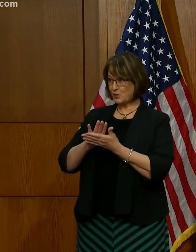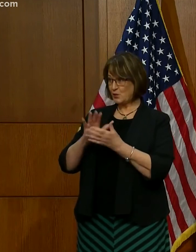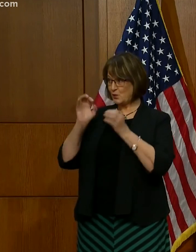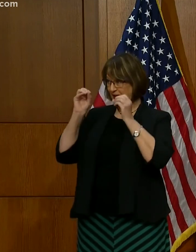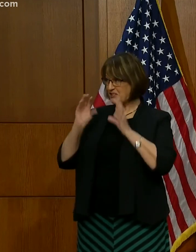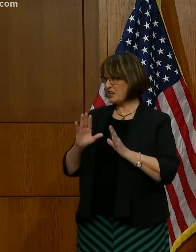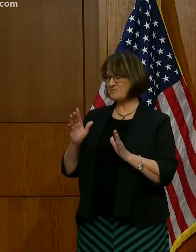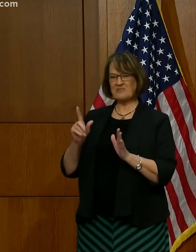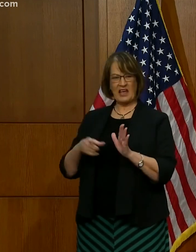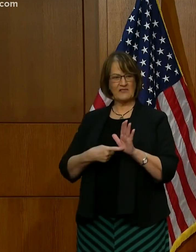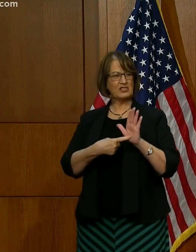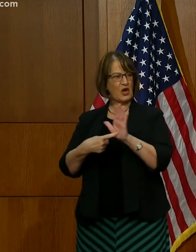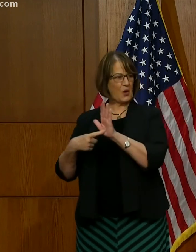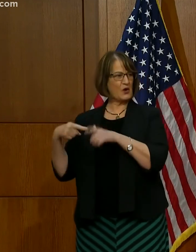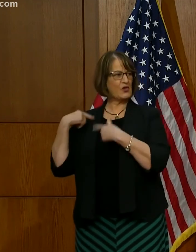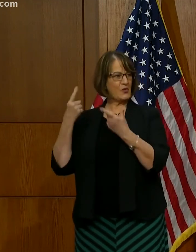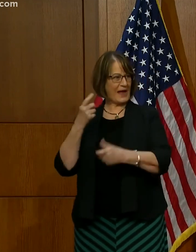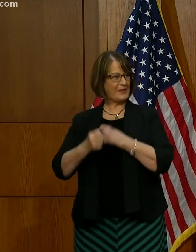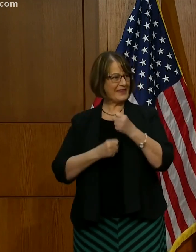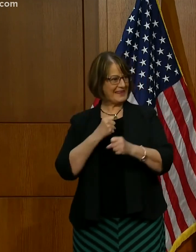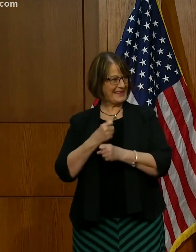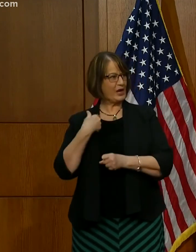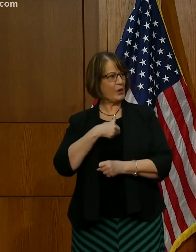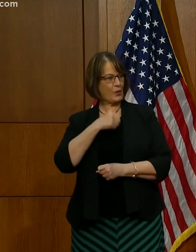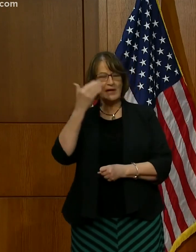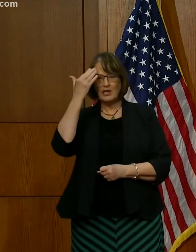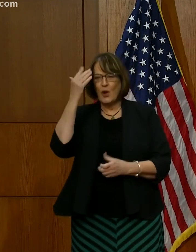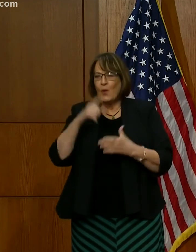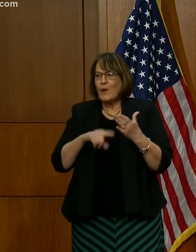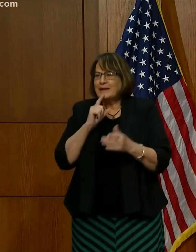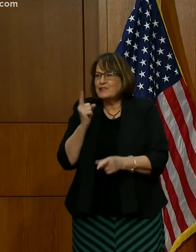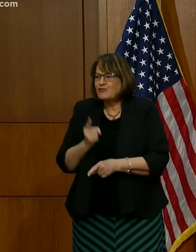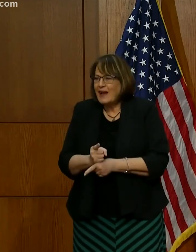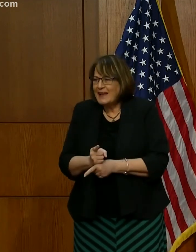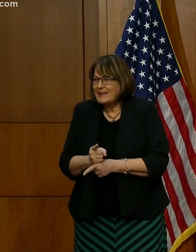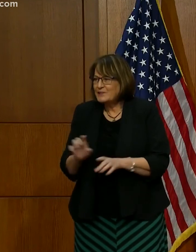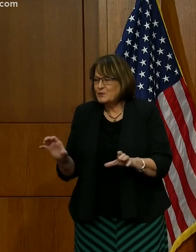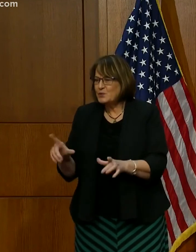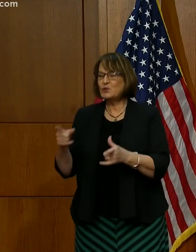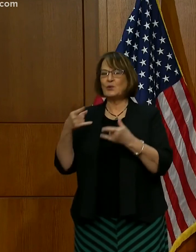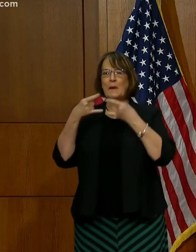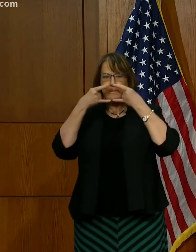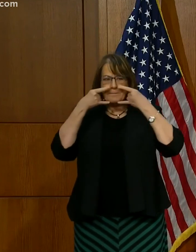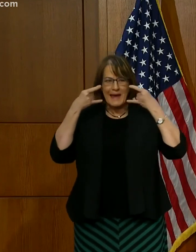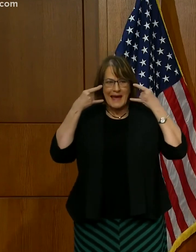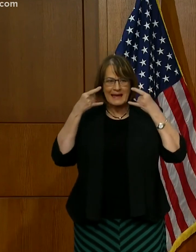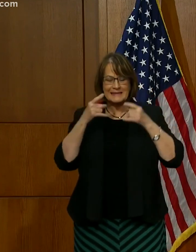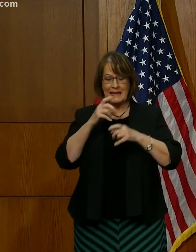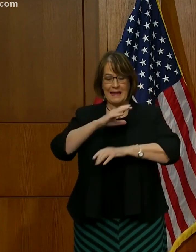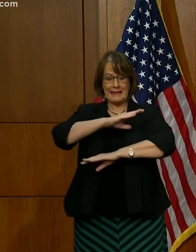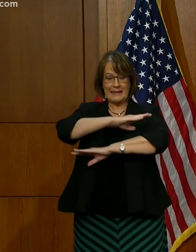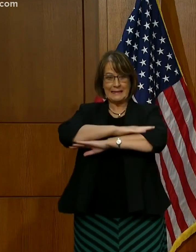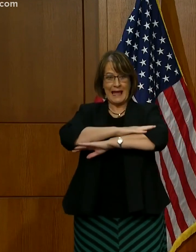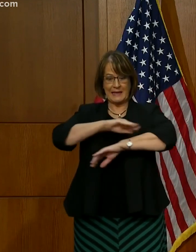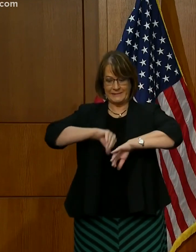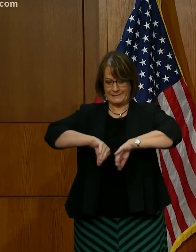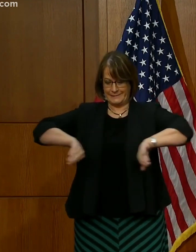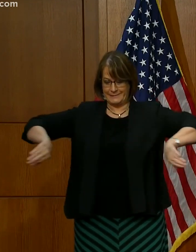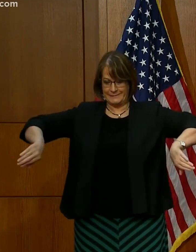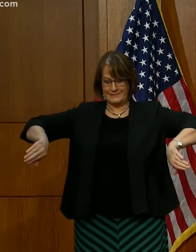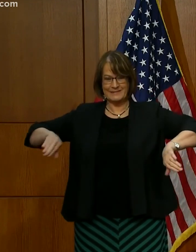this throughout the year. We know the right things to do, requiring masks, keeping desks further apart, and